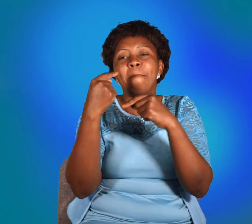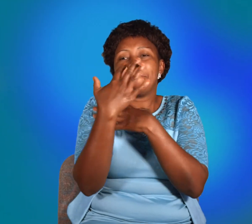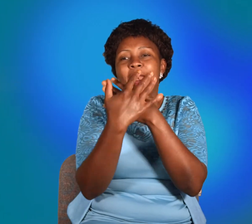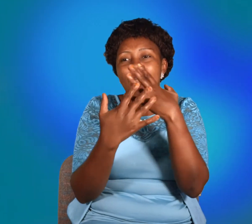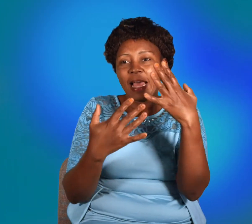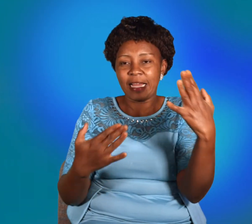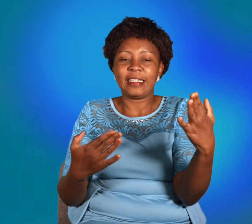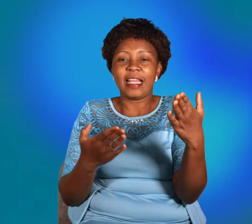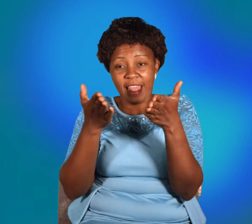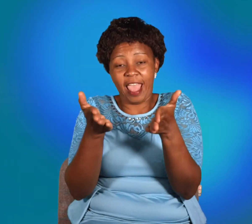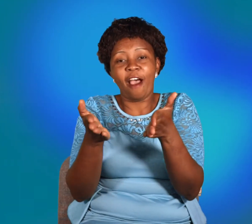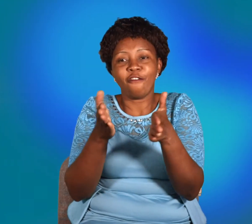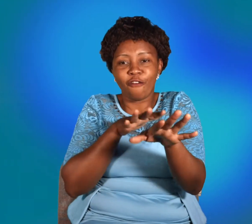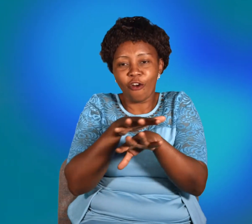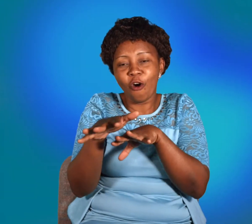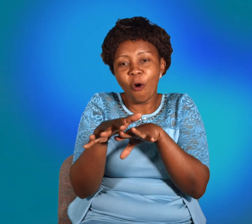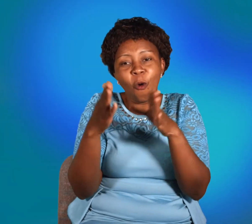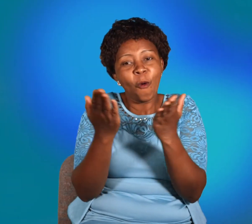being released into the vagina.